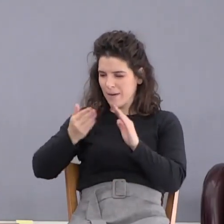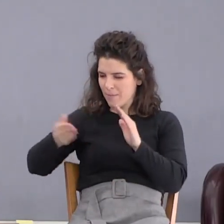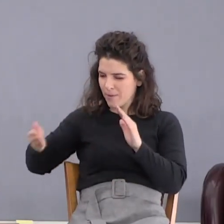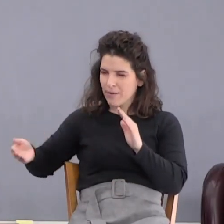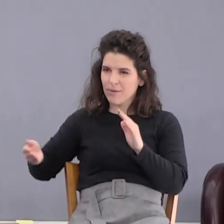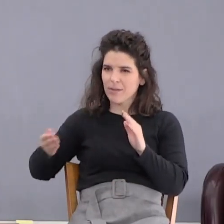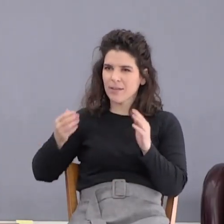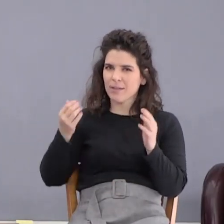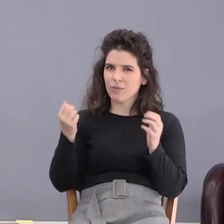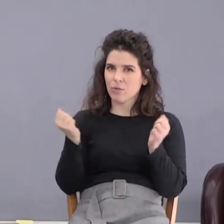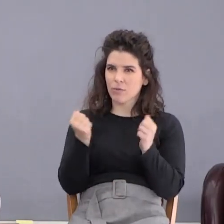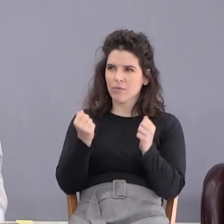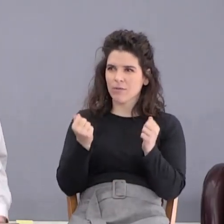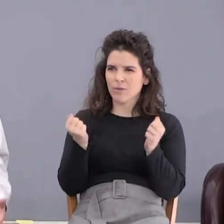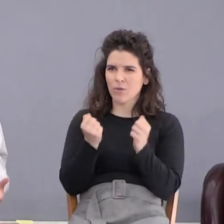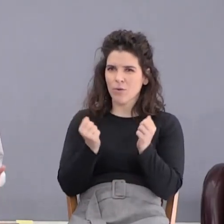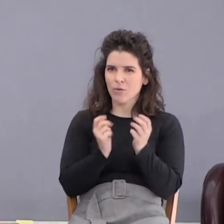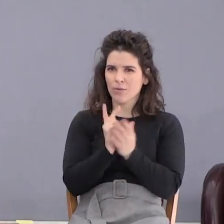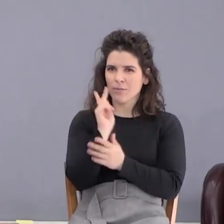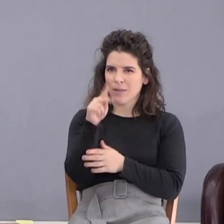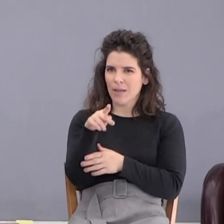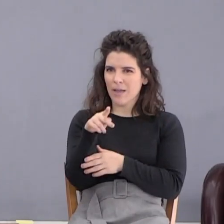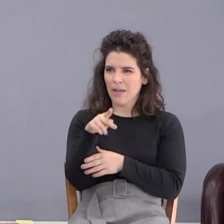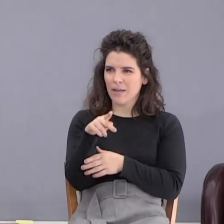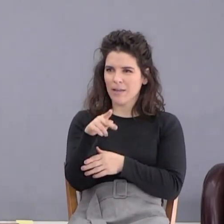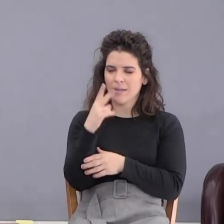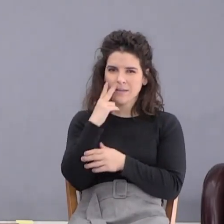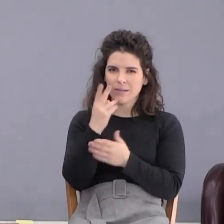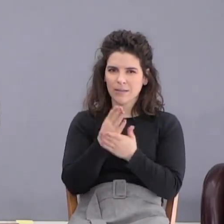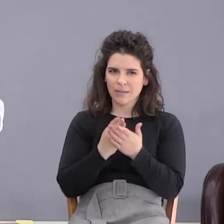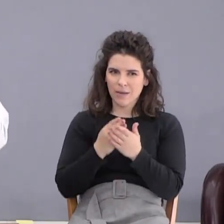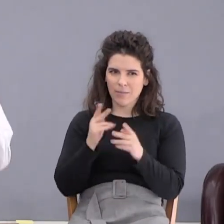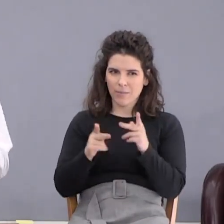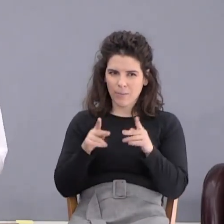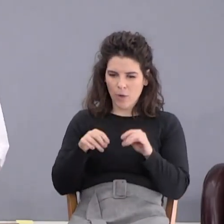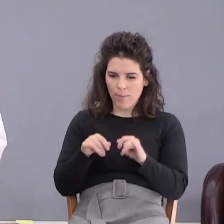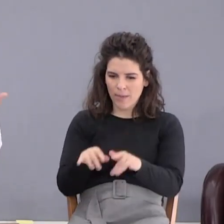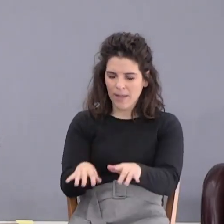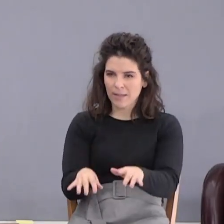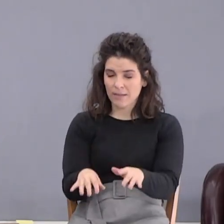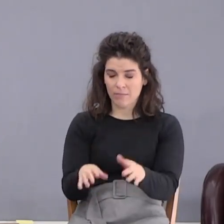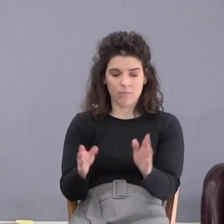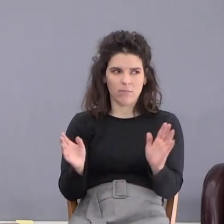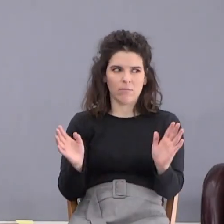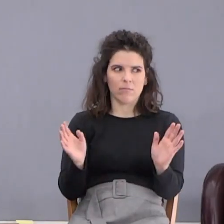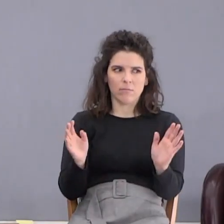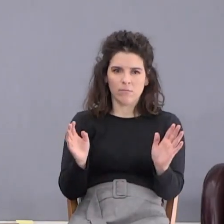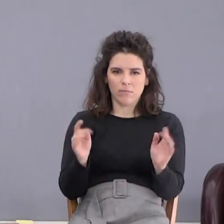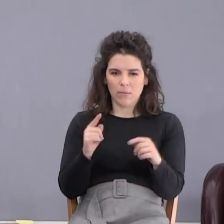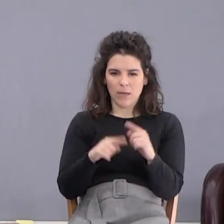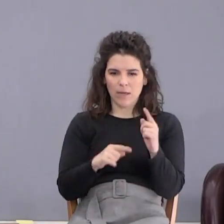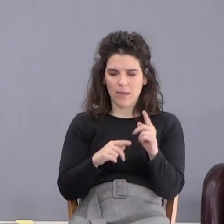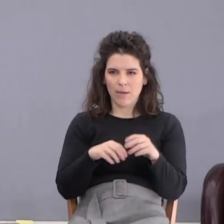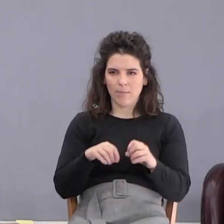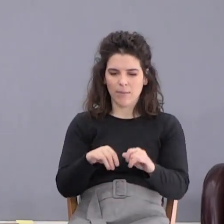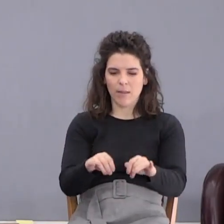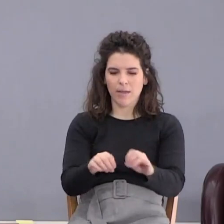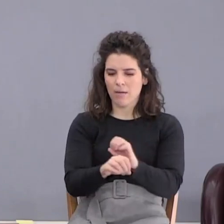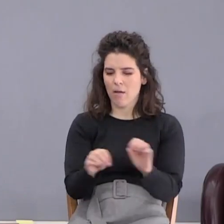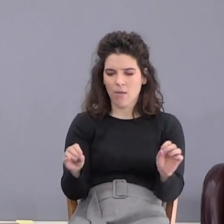cold. Is it cold to plant? Didn't it freeze that? I don't know. I see some people are planting. I couldn't plant